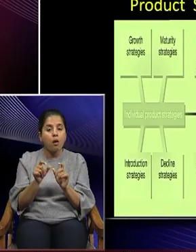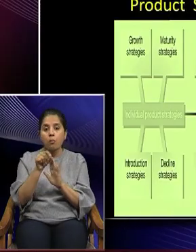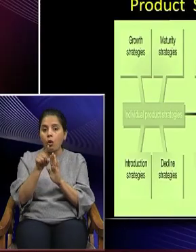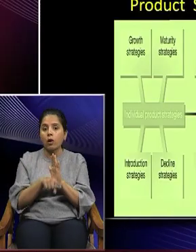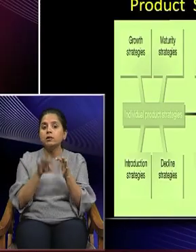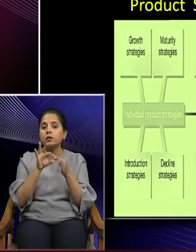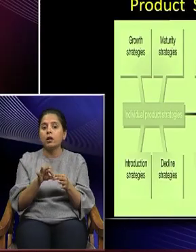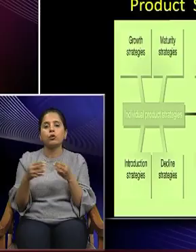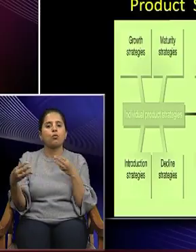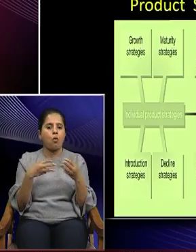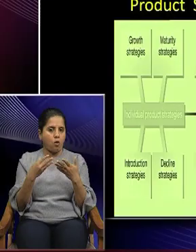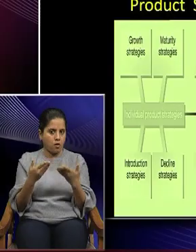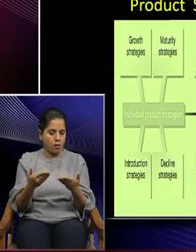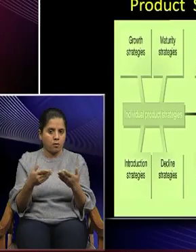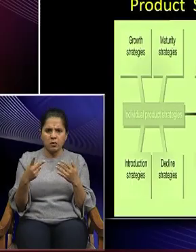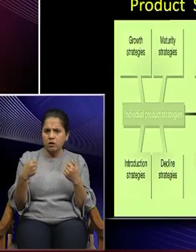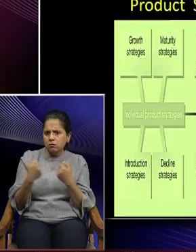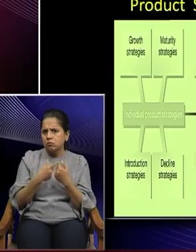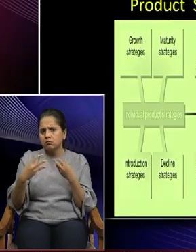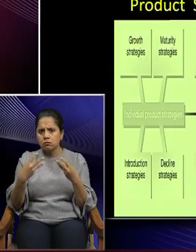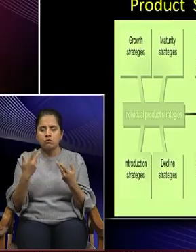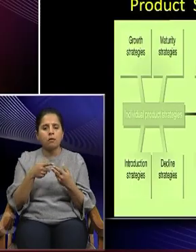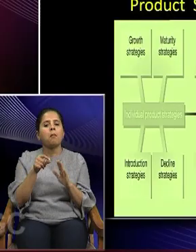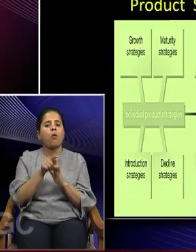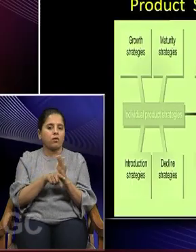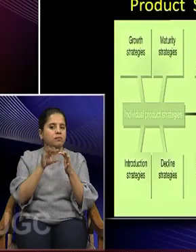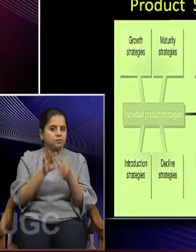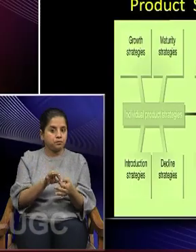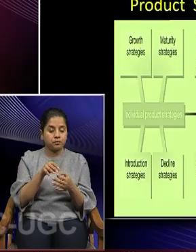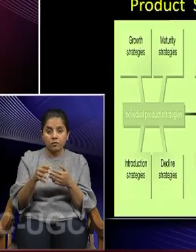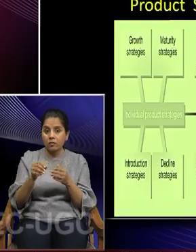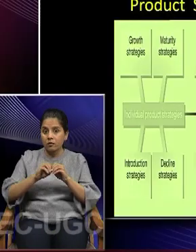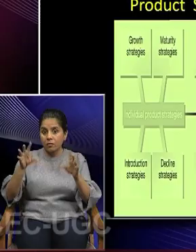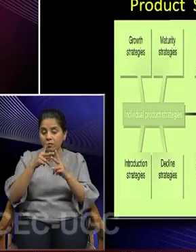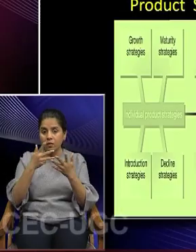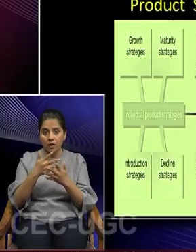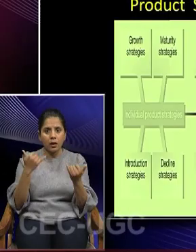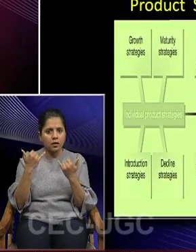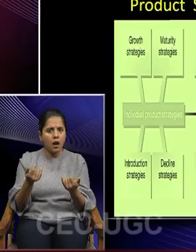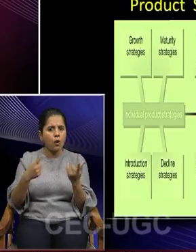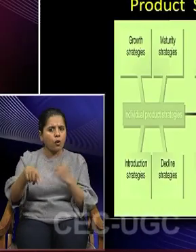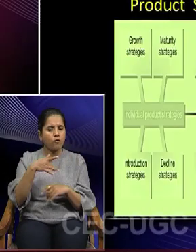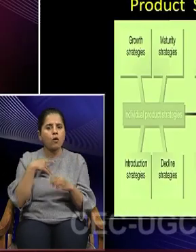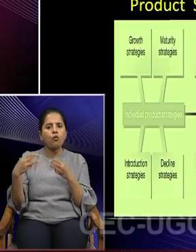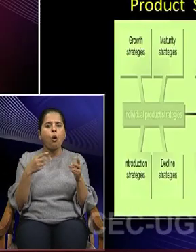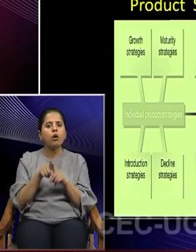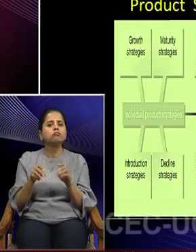war. So, the marketing of a product has now become like a war.